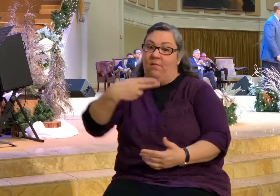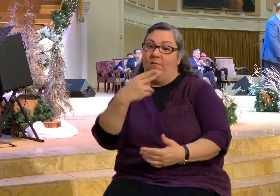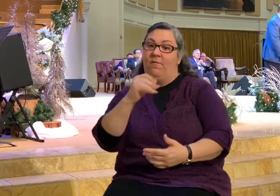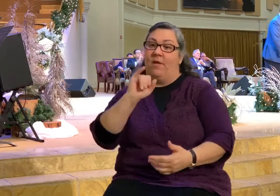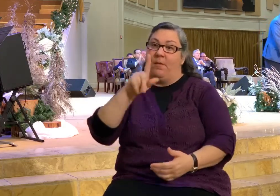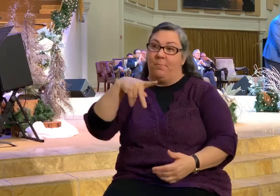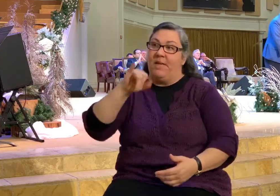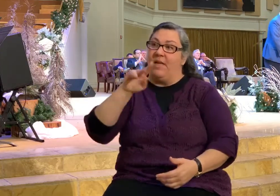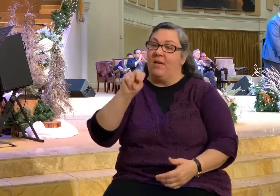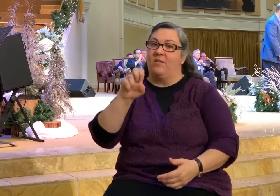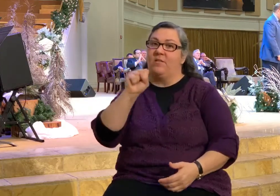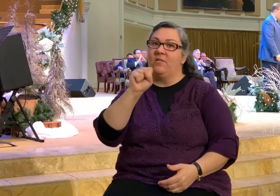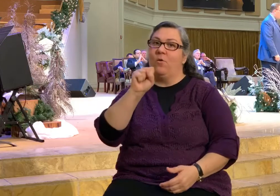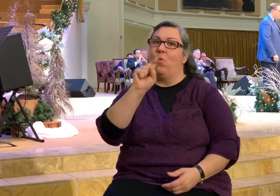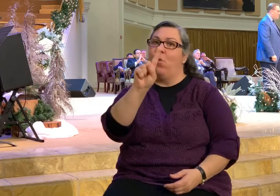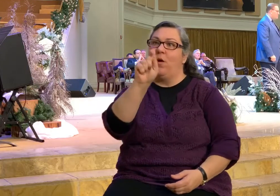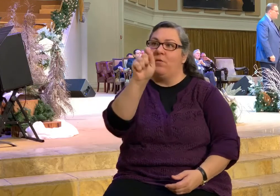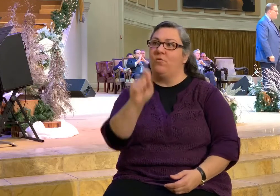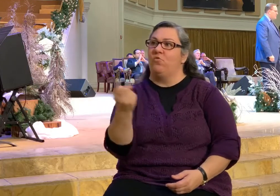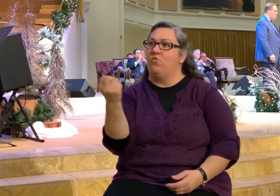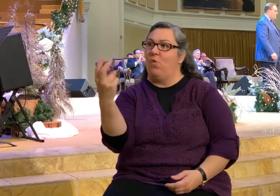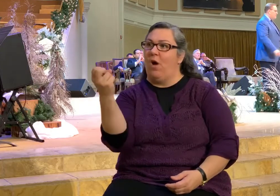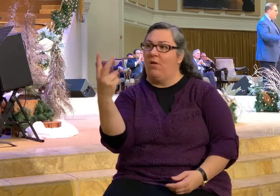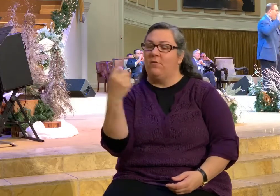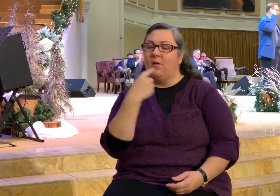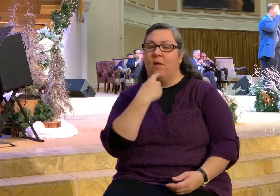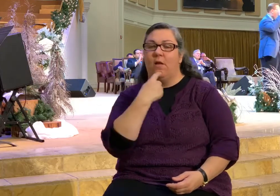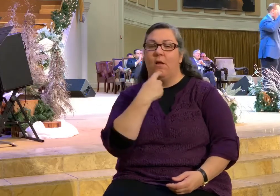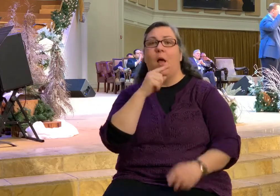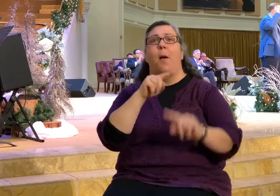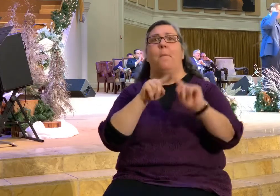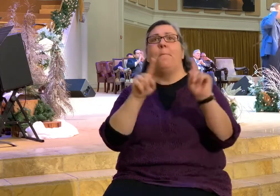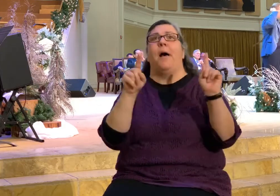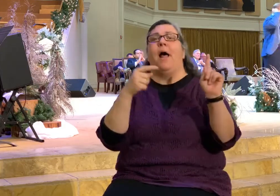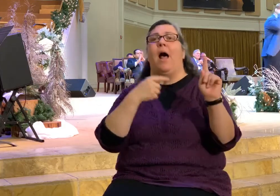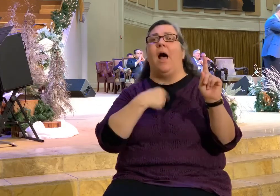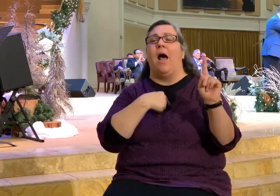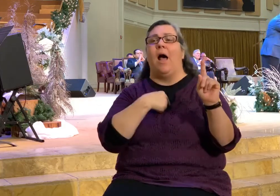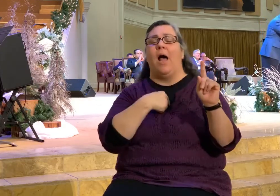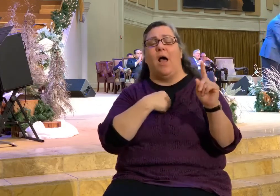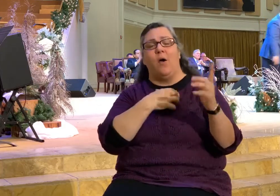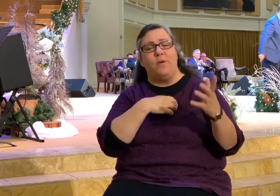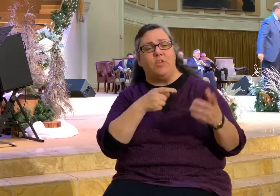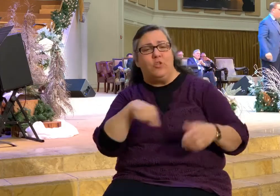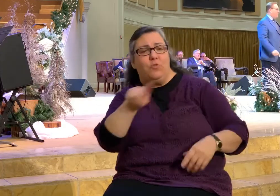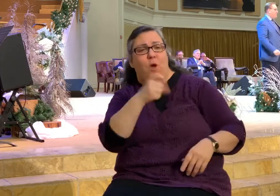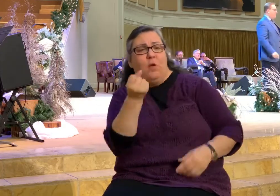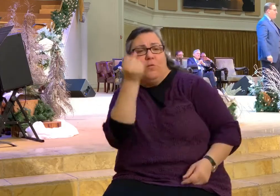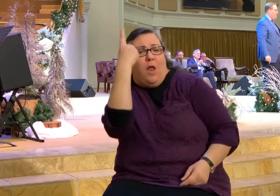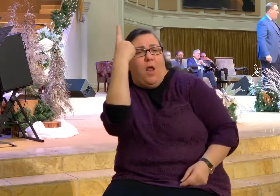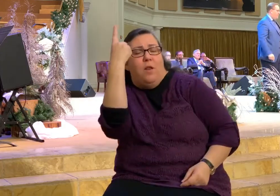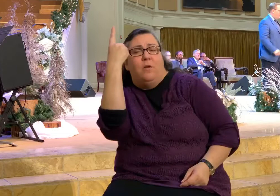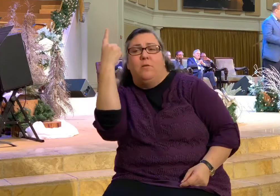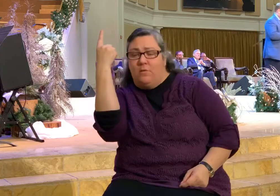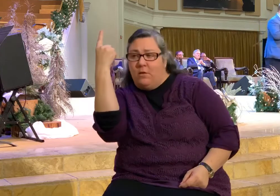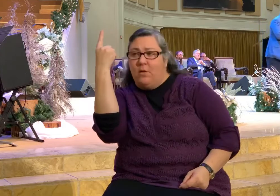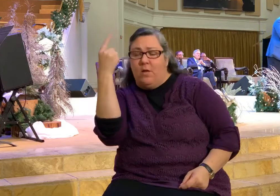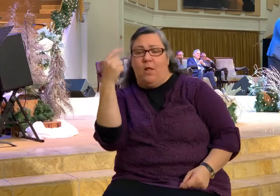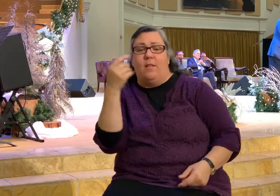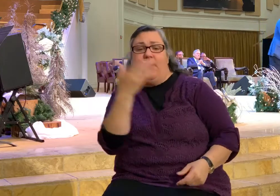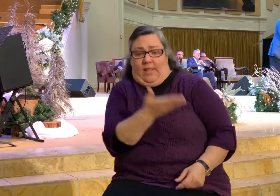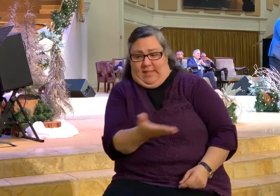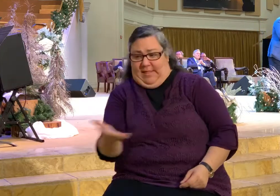1 and verse number 12, but I would ye should understand, brethren, that